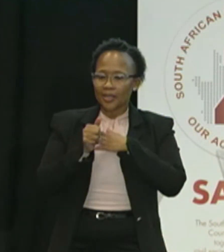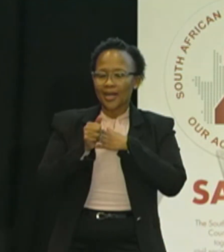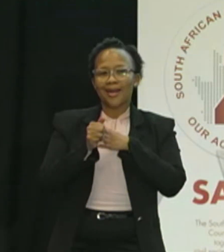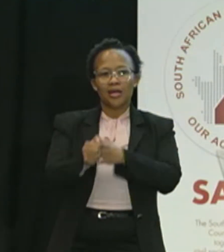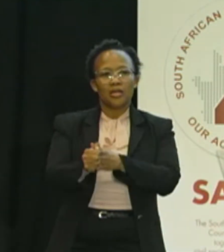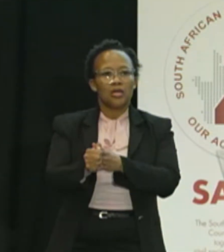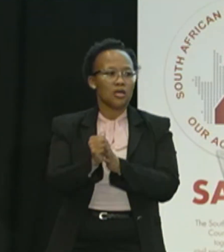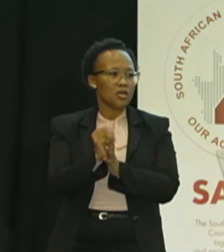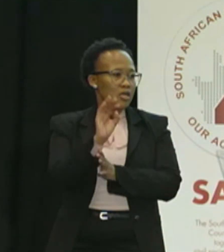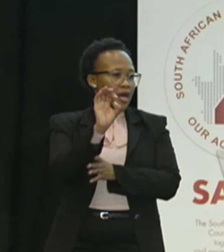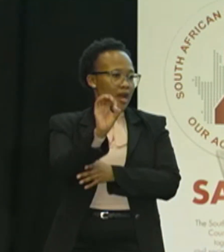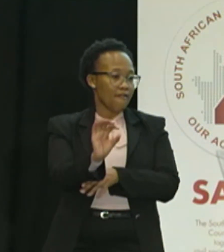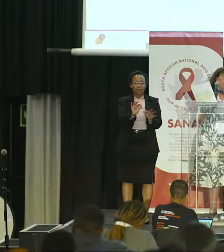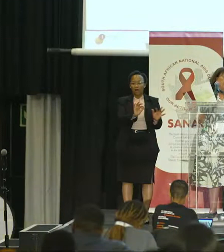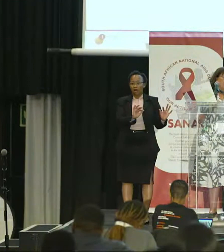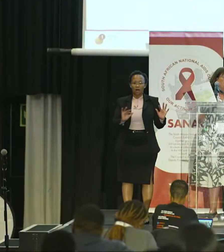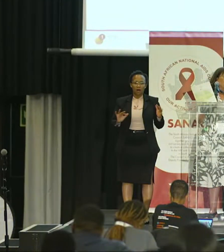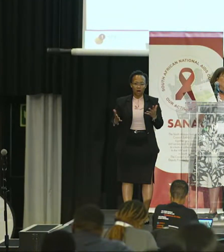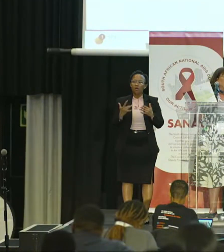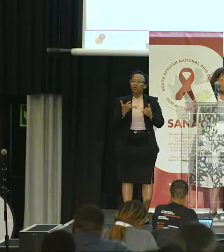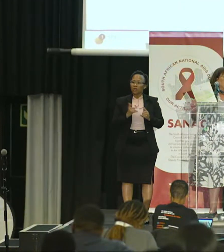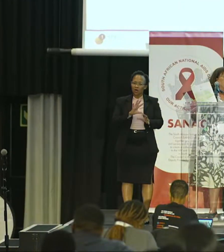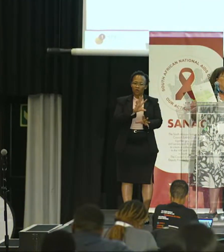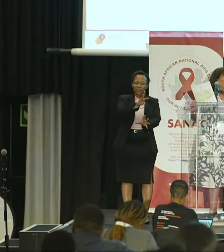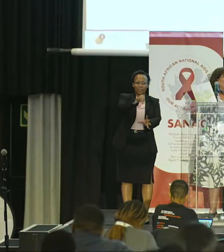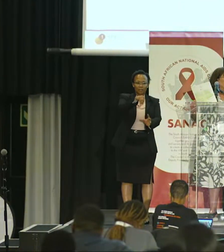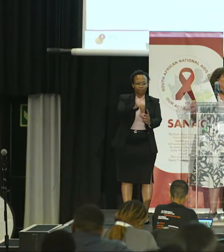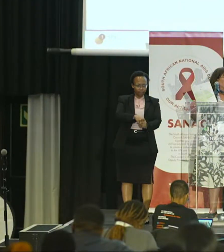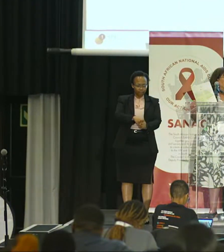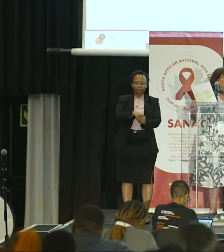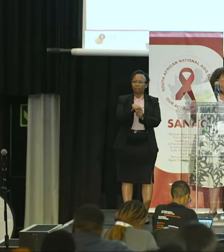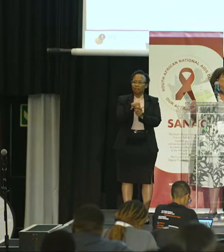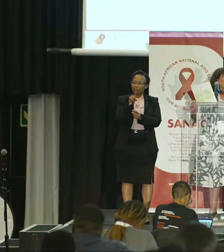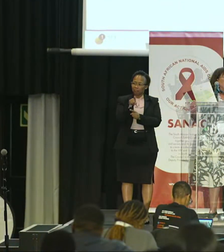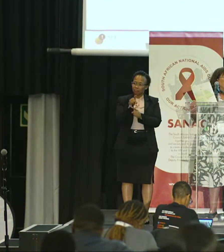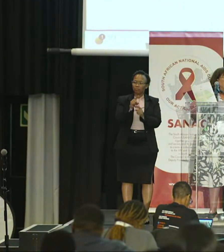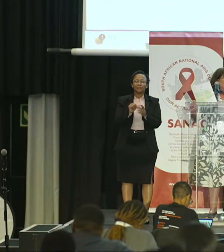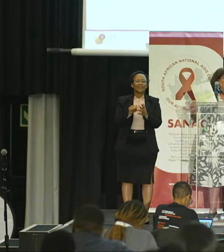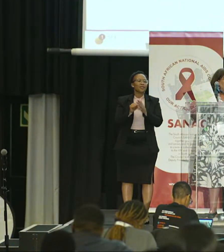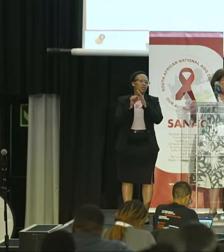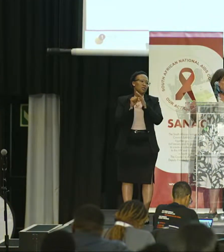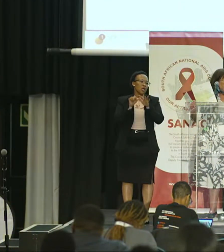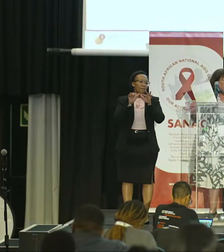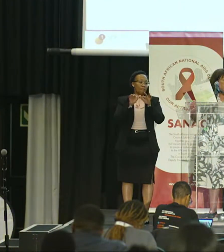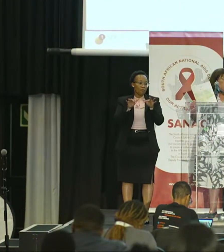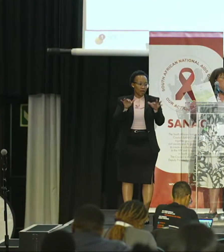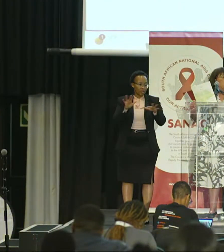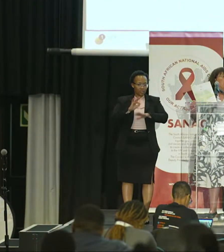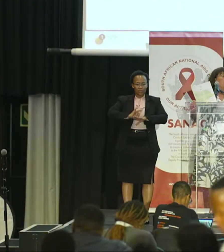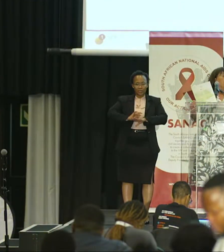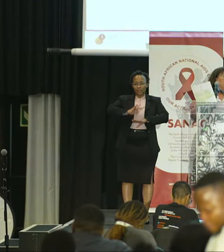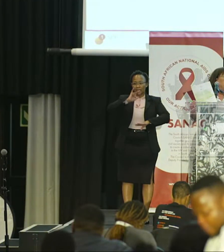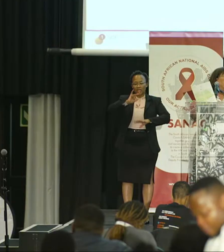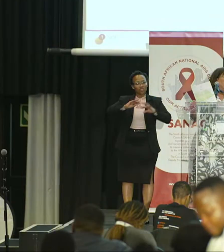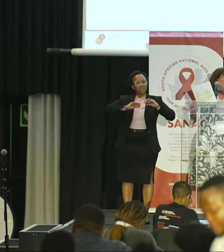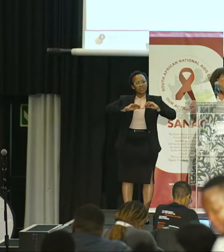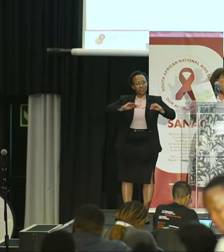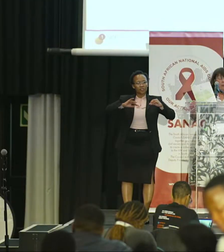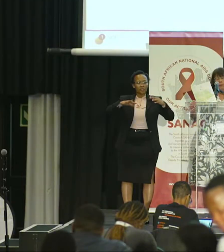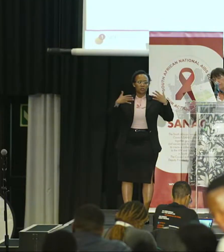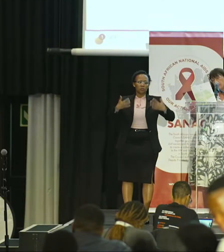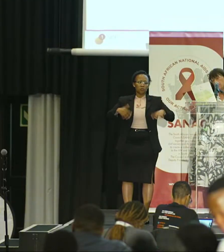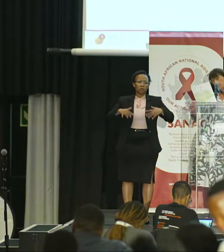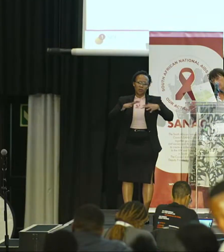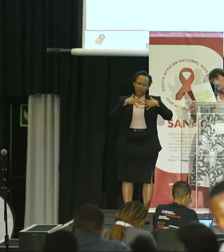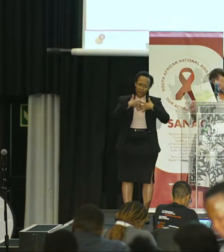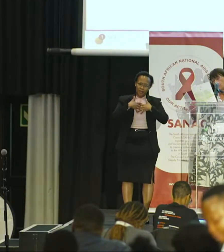really absorbing key population sensitization in the province and have established a really great number of